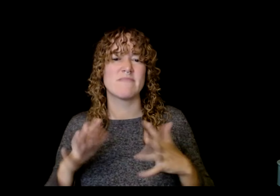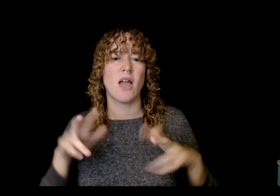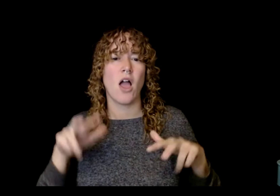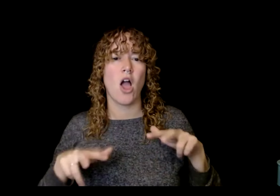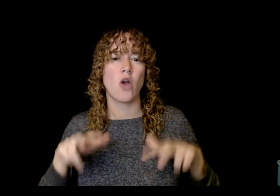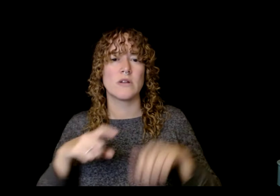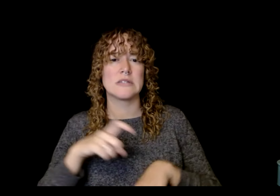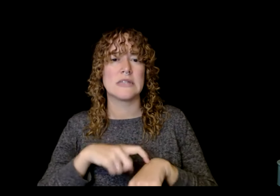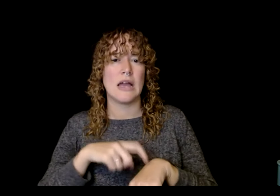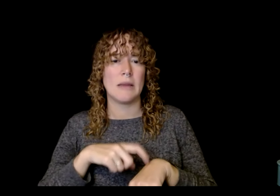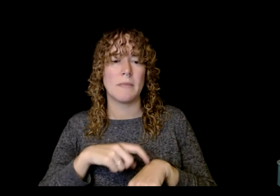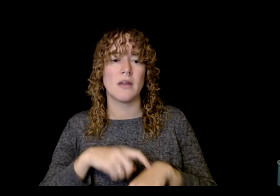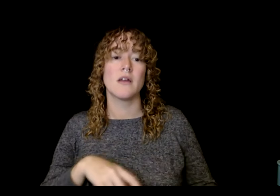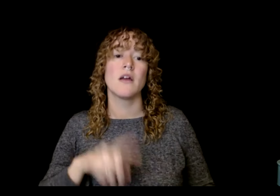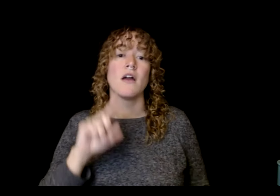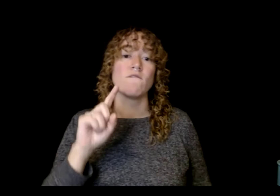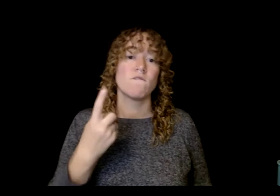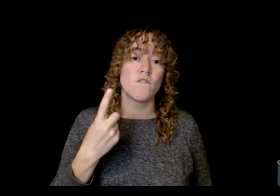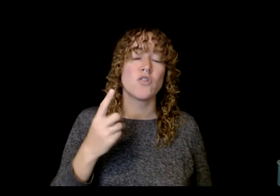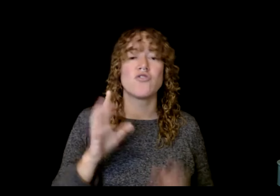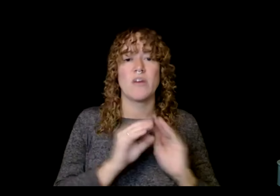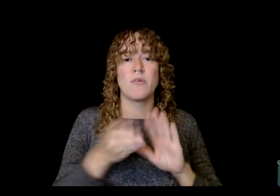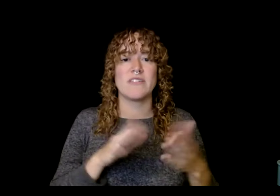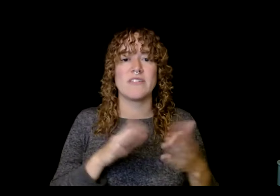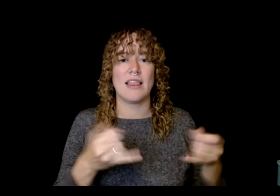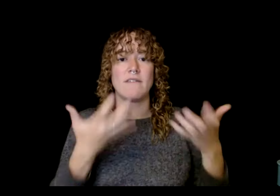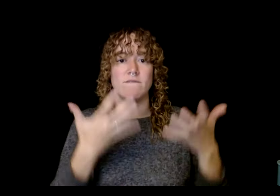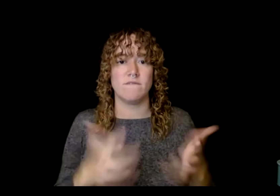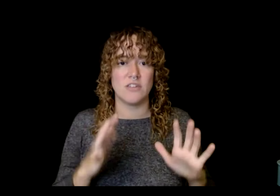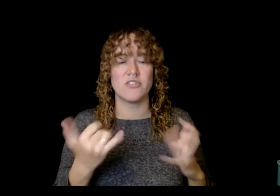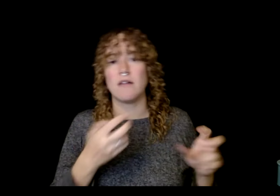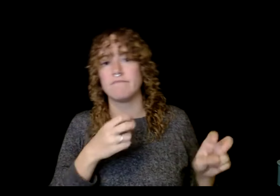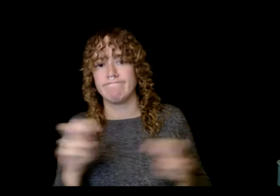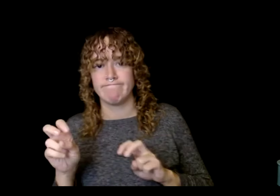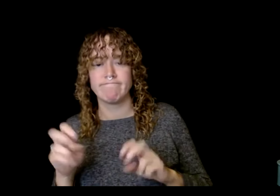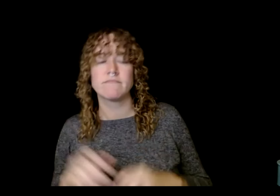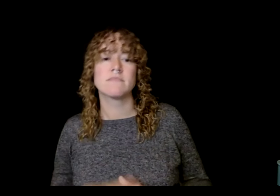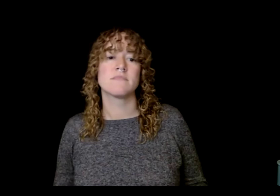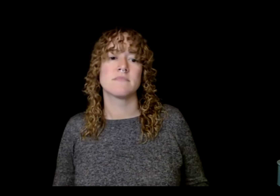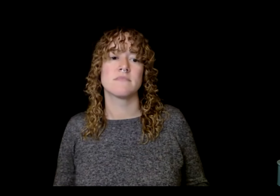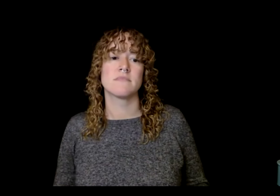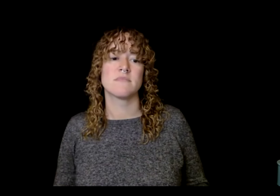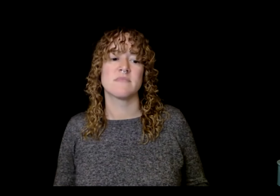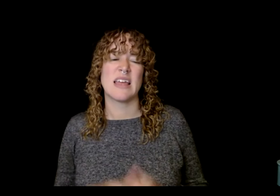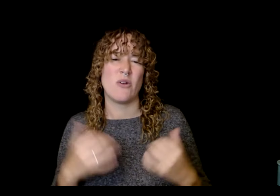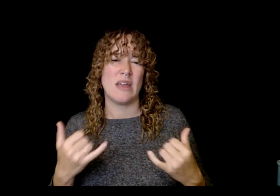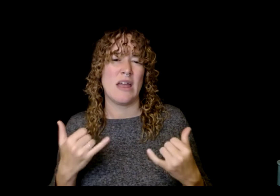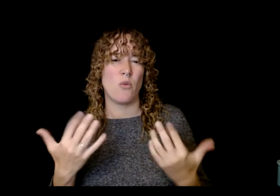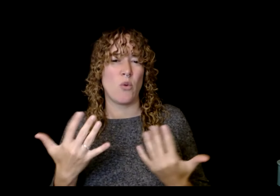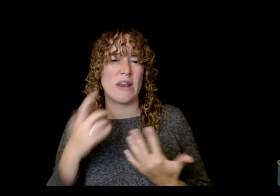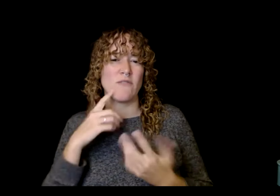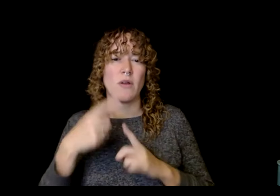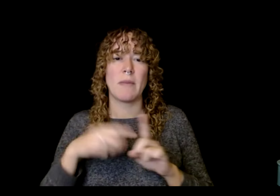have transitioned after the first chamber deadline. And one of the things that we're currently waiting for is the May